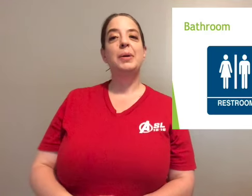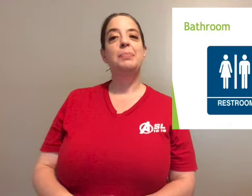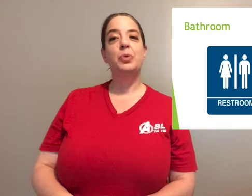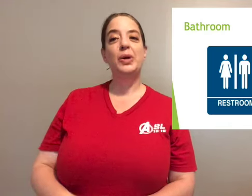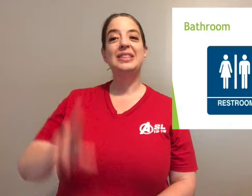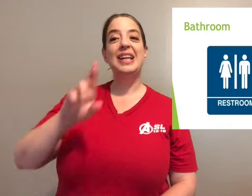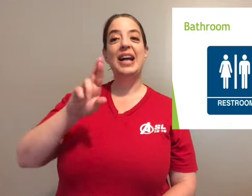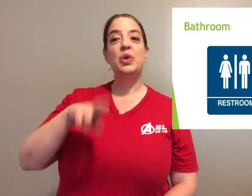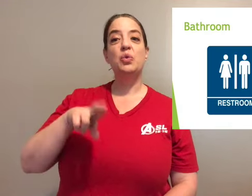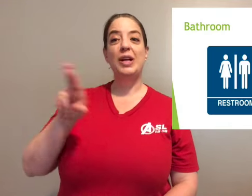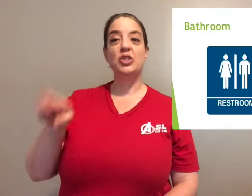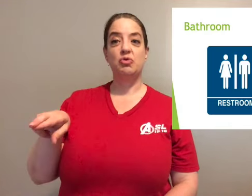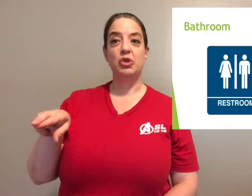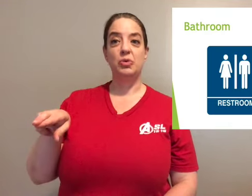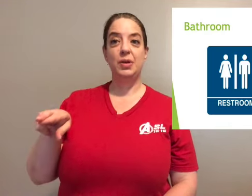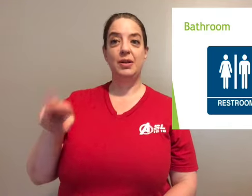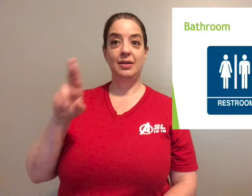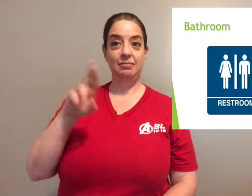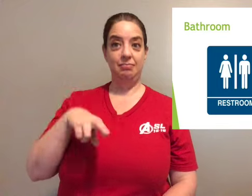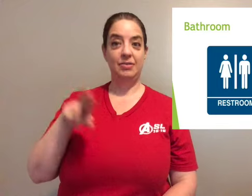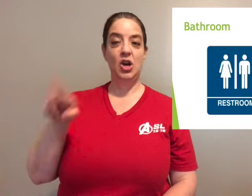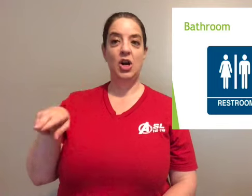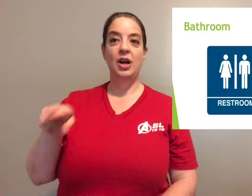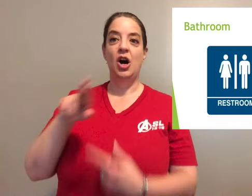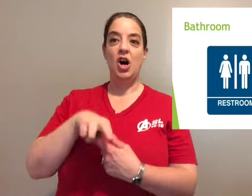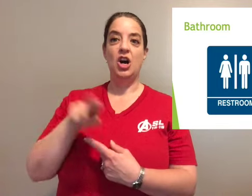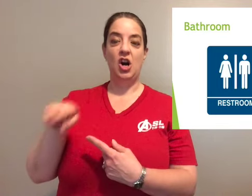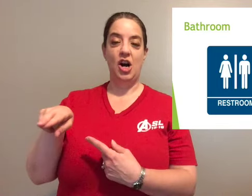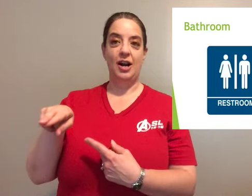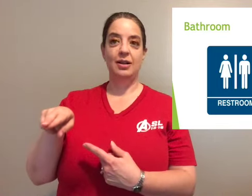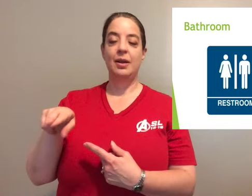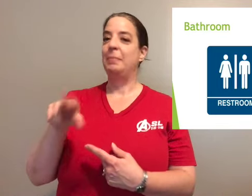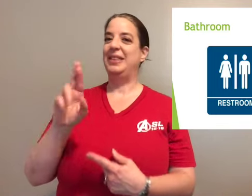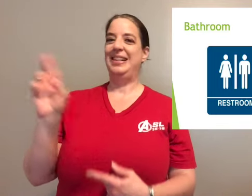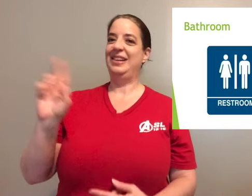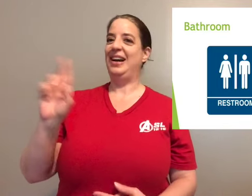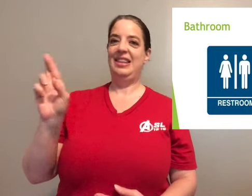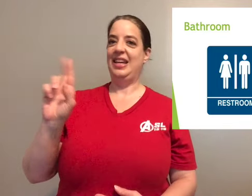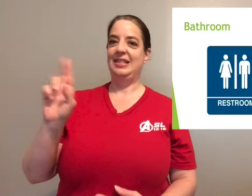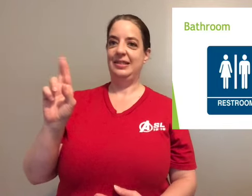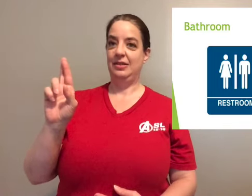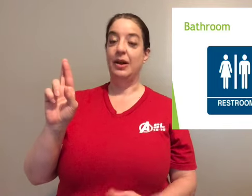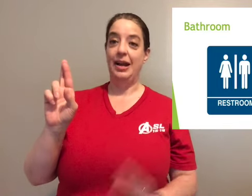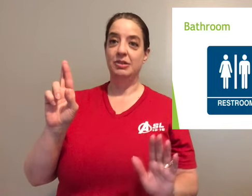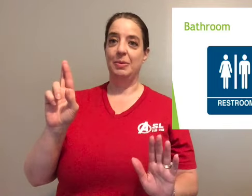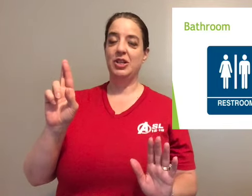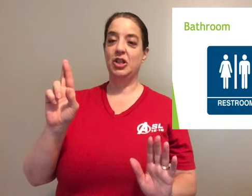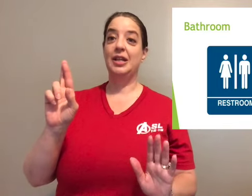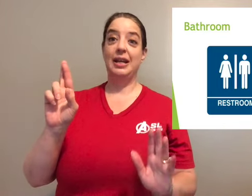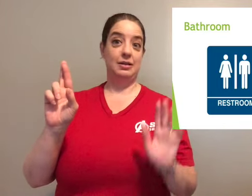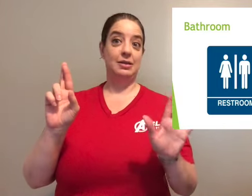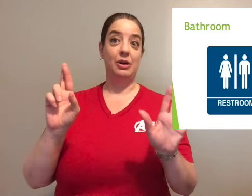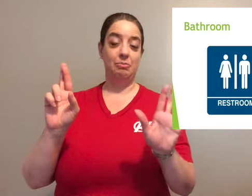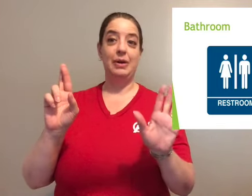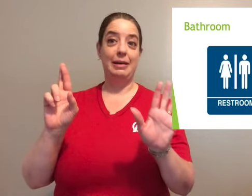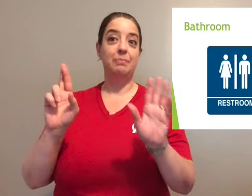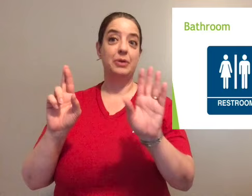people will sign restroom, RR. But that's not this, okay? So make sure right,